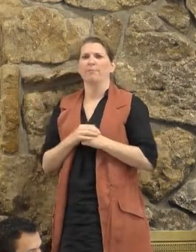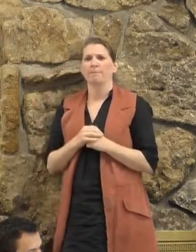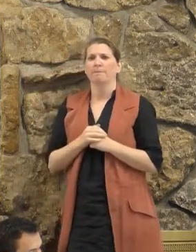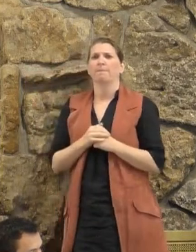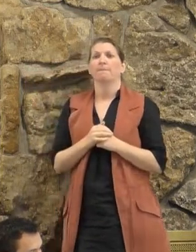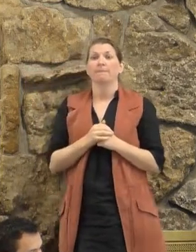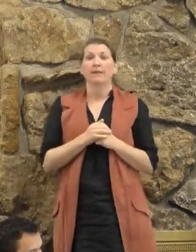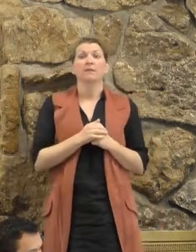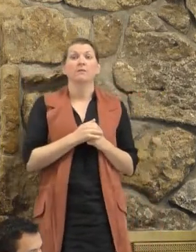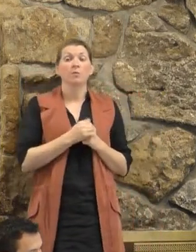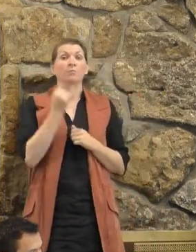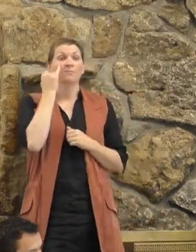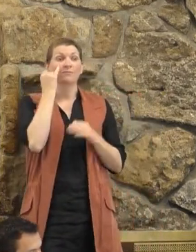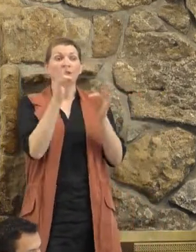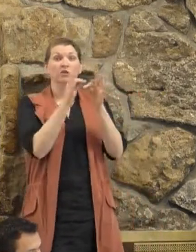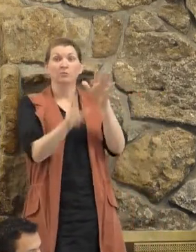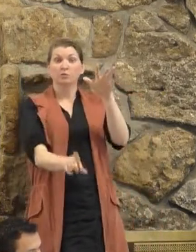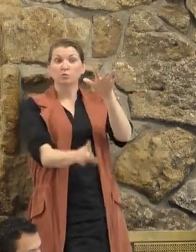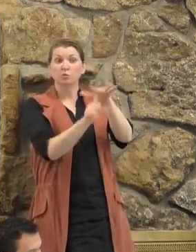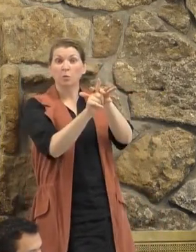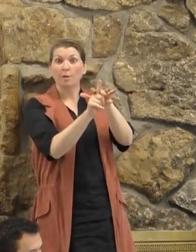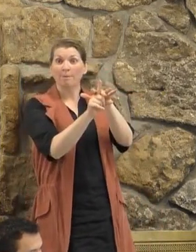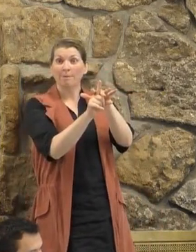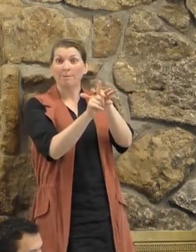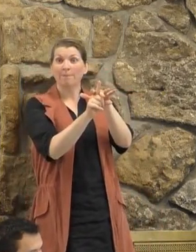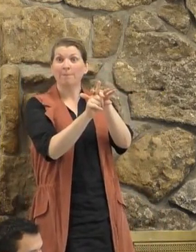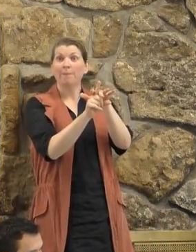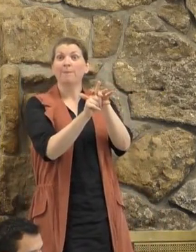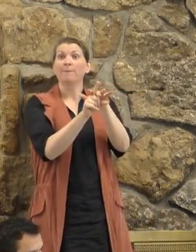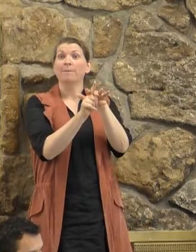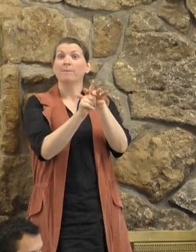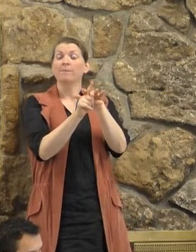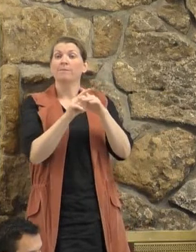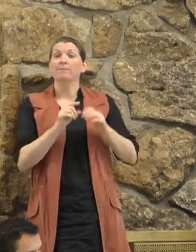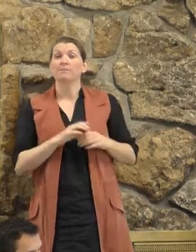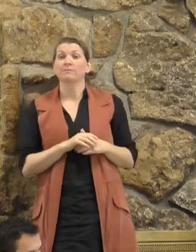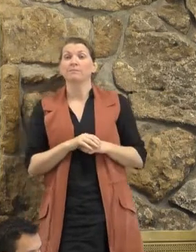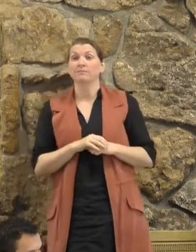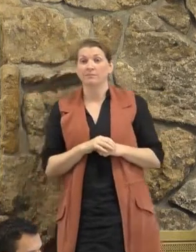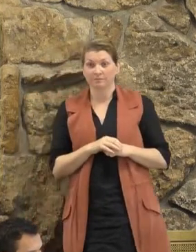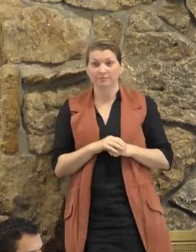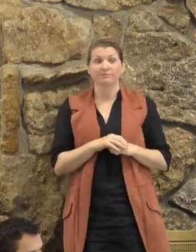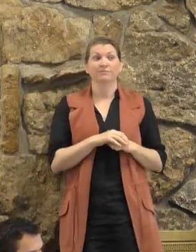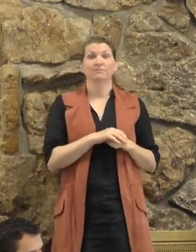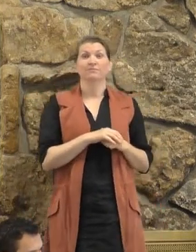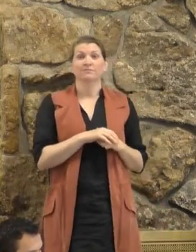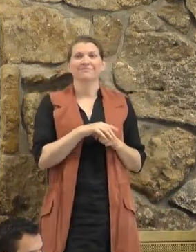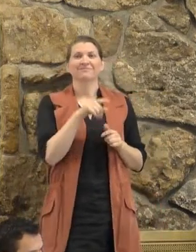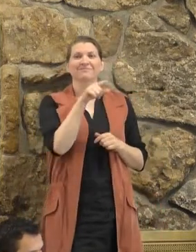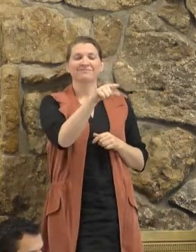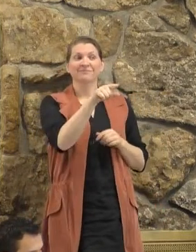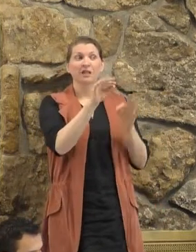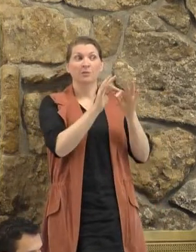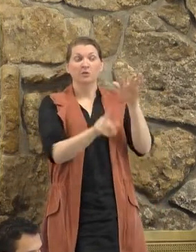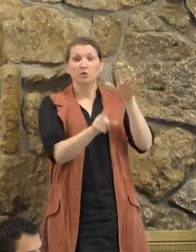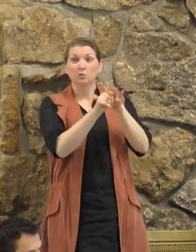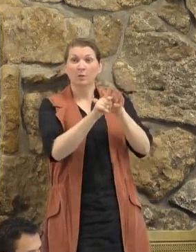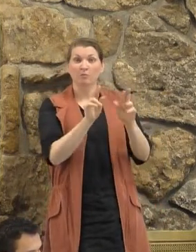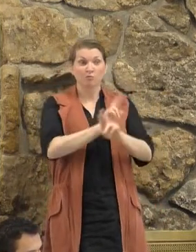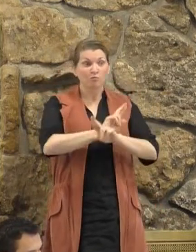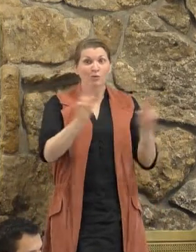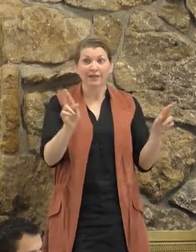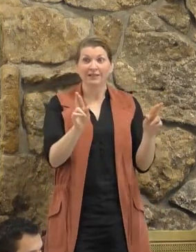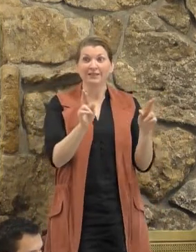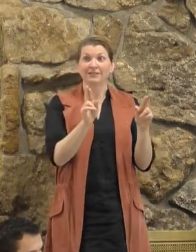the interpreter is closer to the English speaking person, so they can